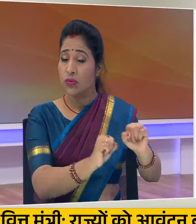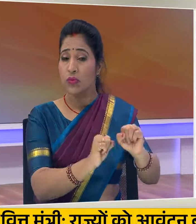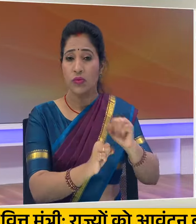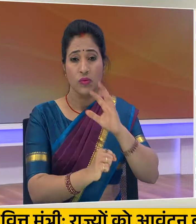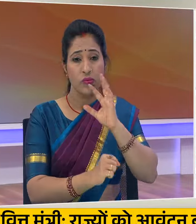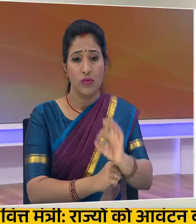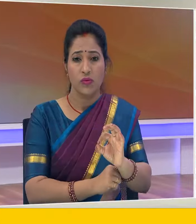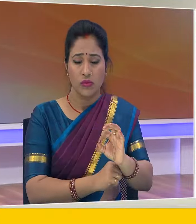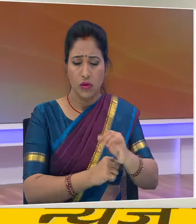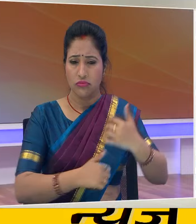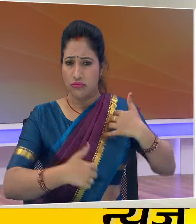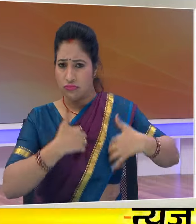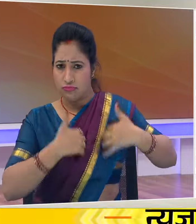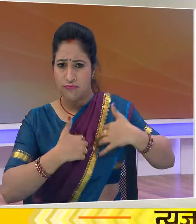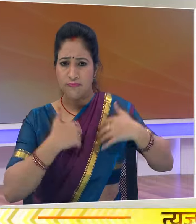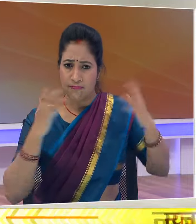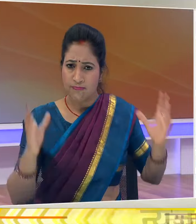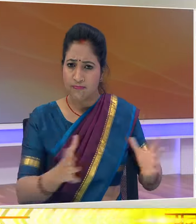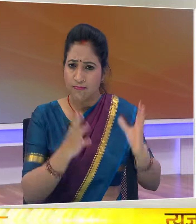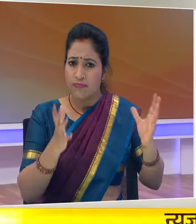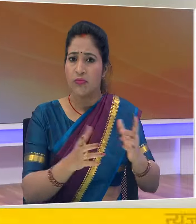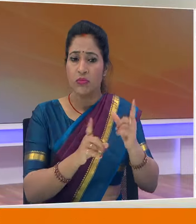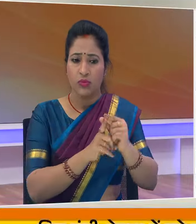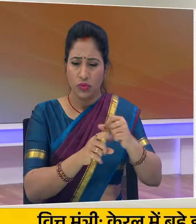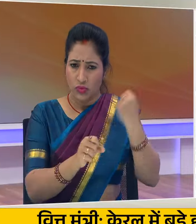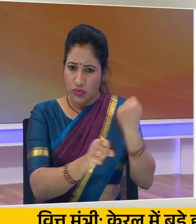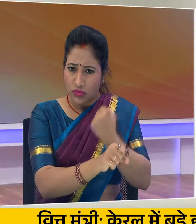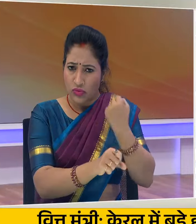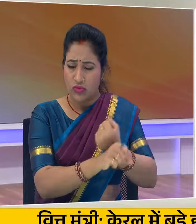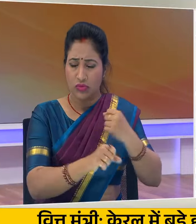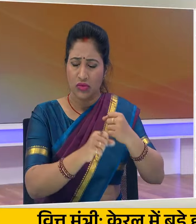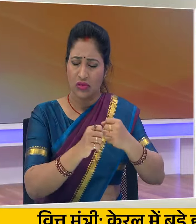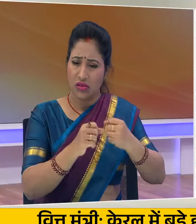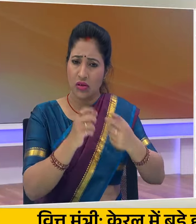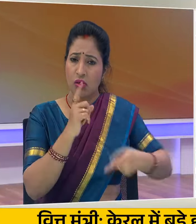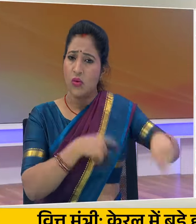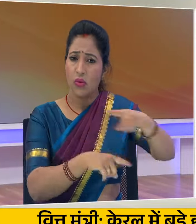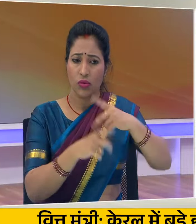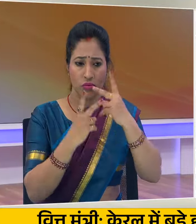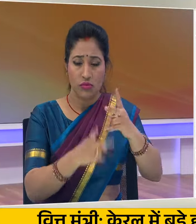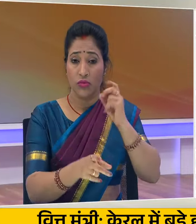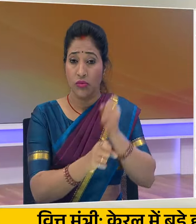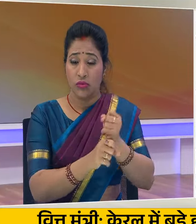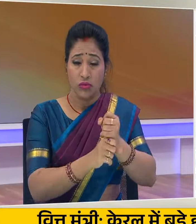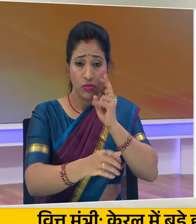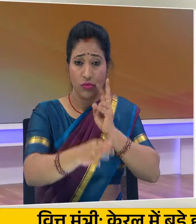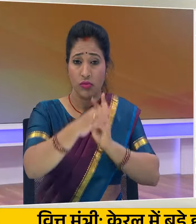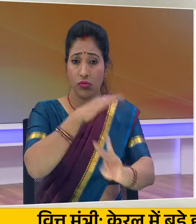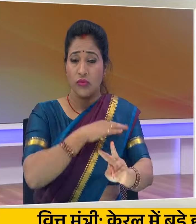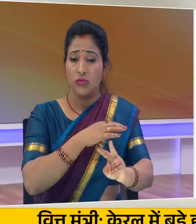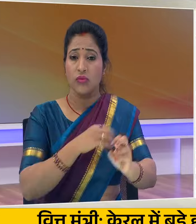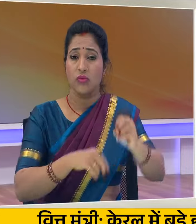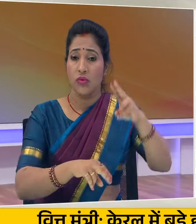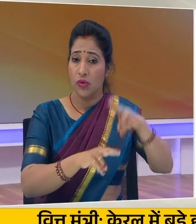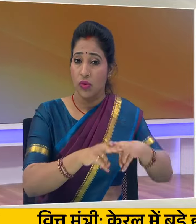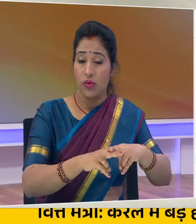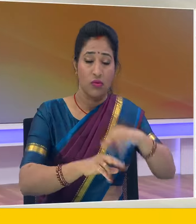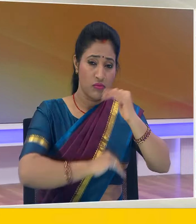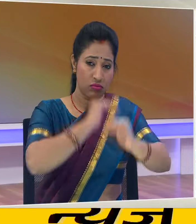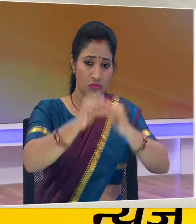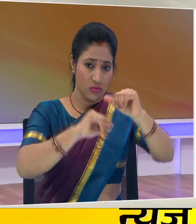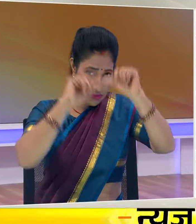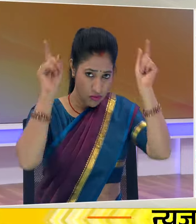it encourages me to work even harder to attain government's vision of Vikasit Bharat.